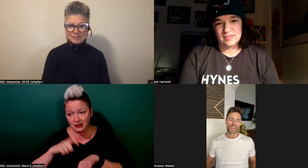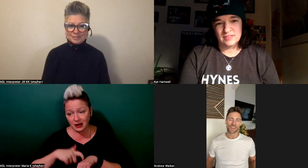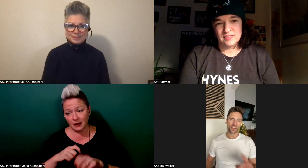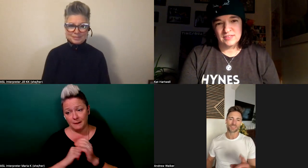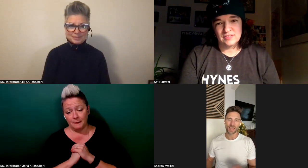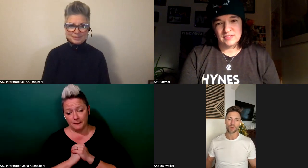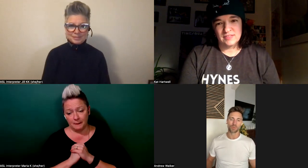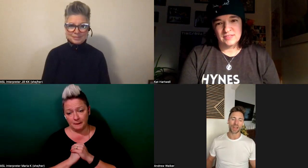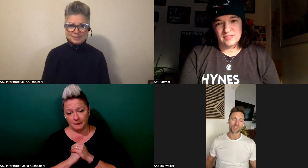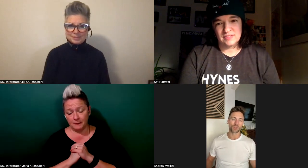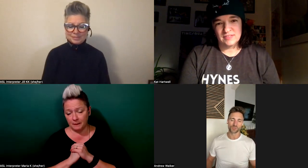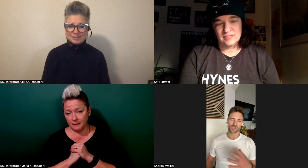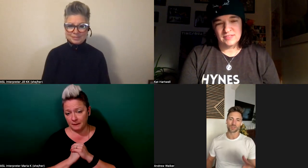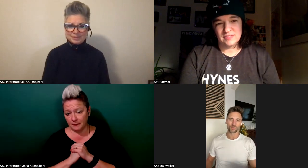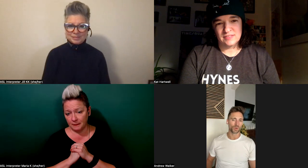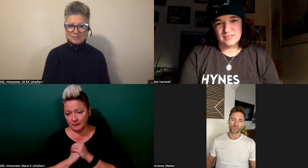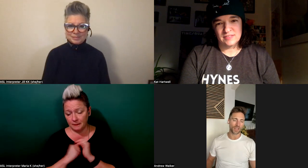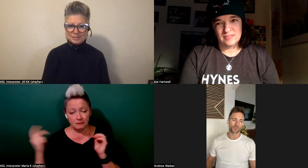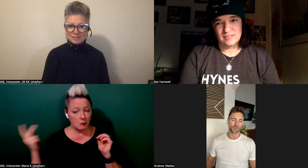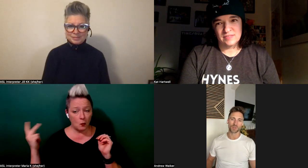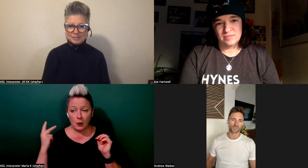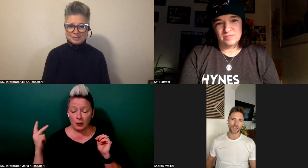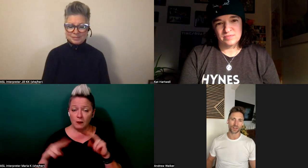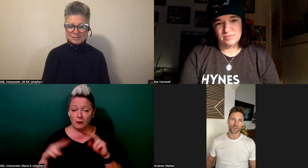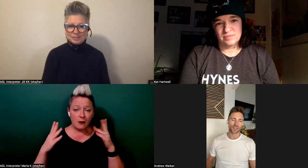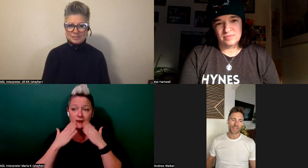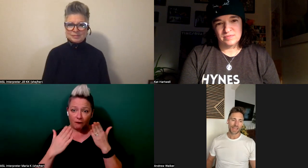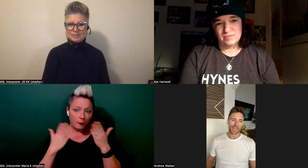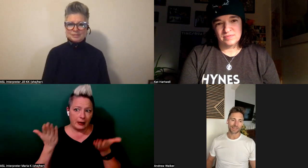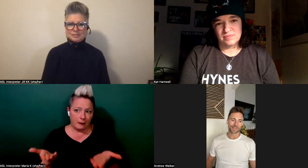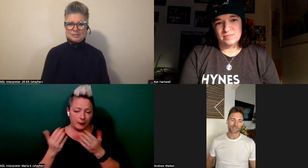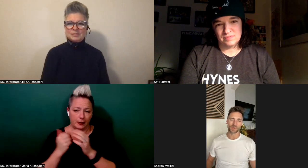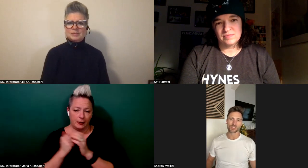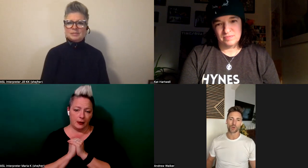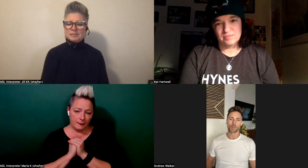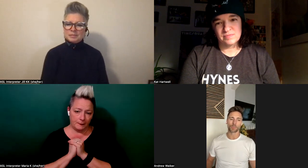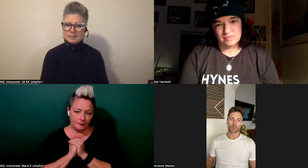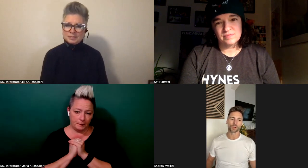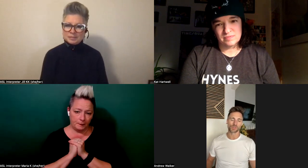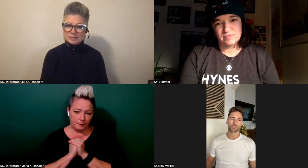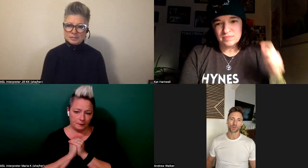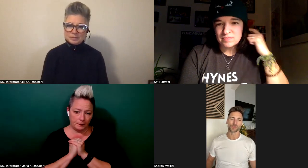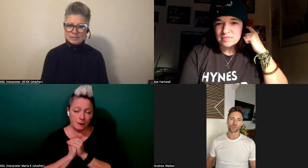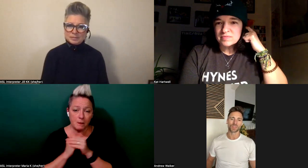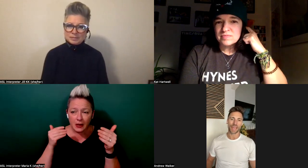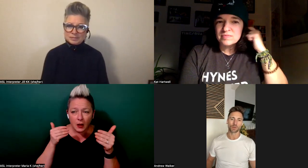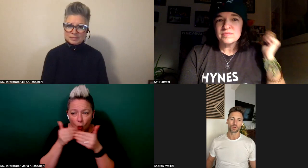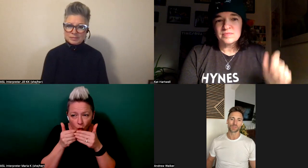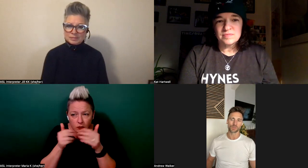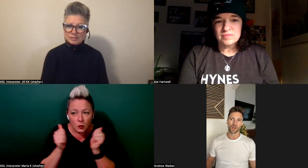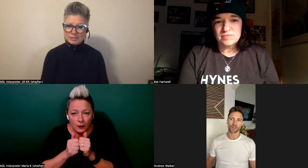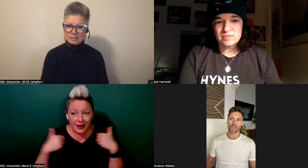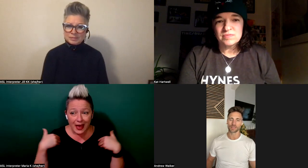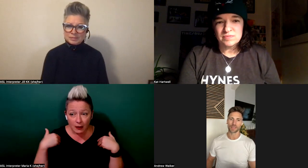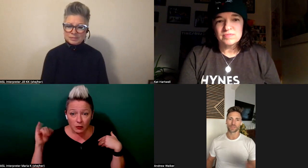we not a day went by that we weren't thankful for being there, and to be so up close and personal with the